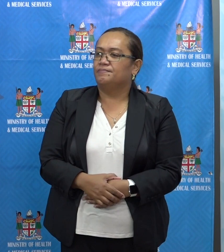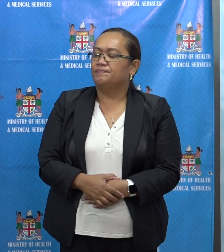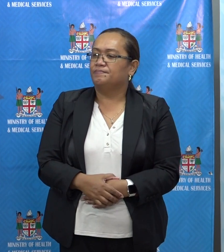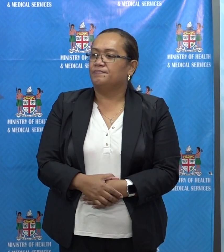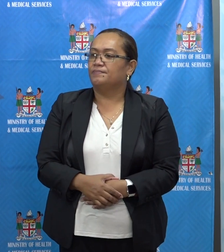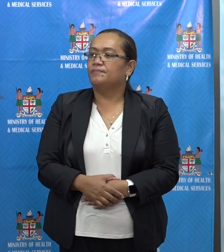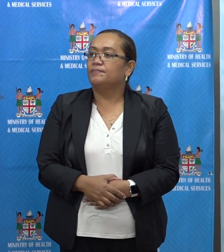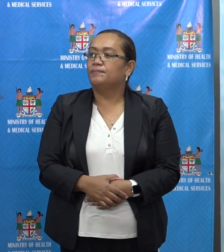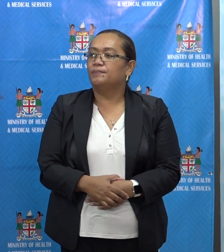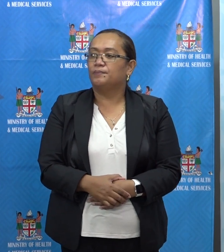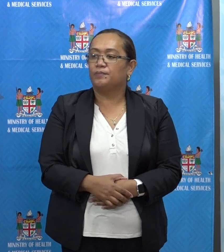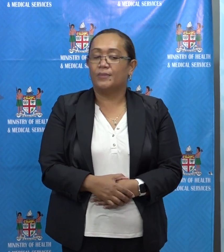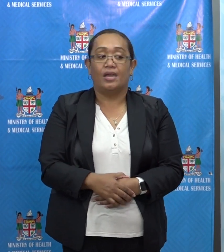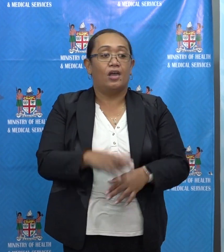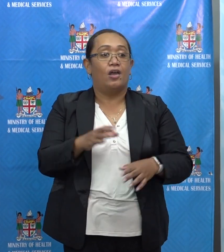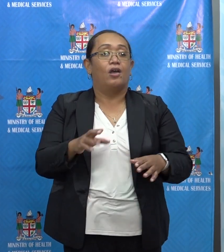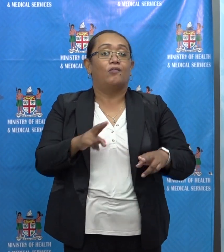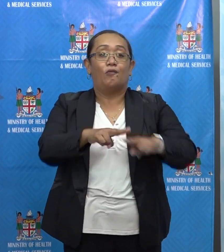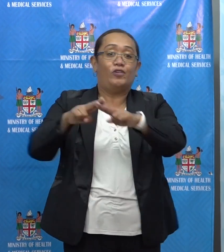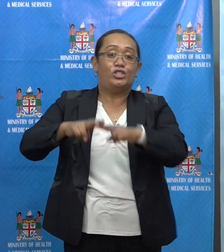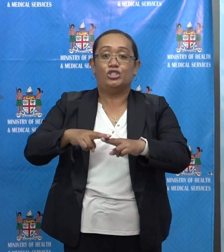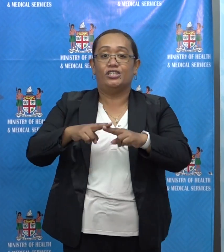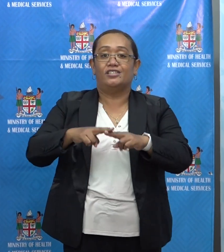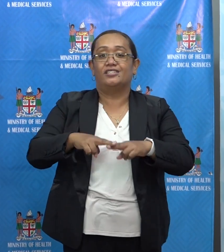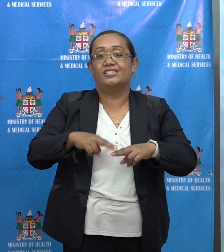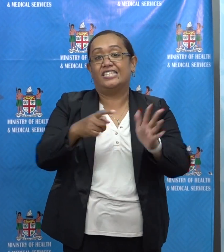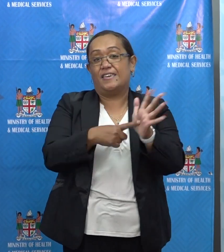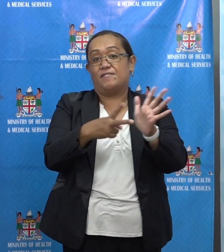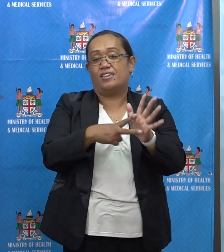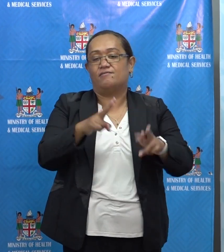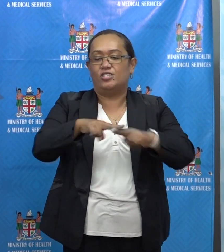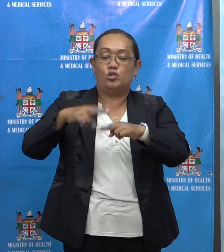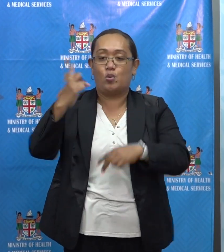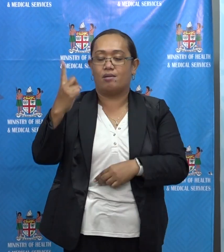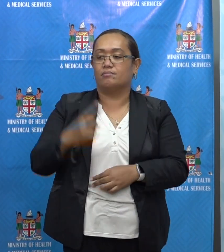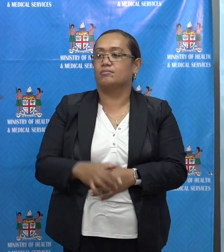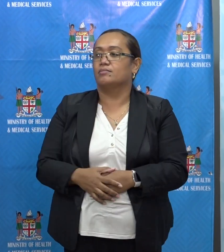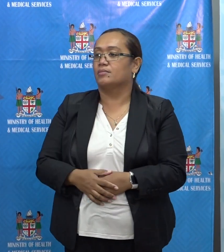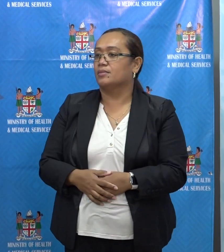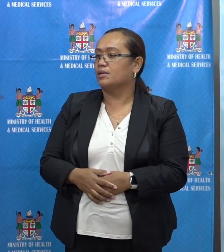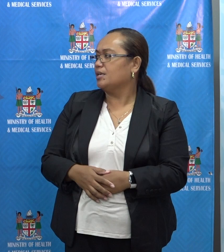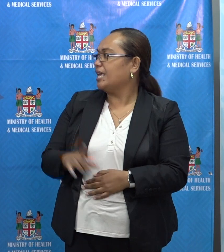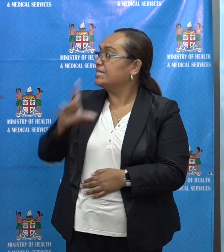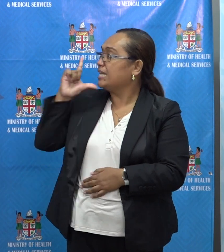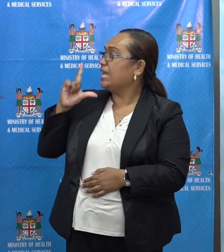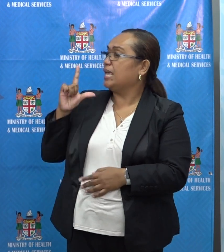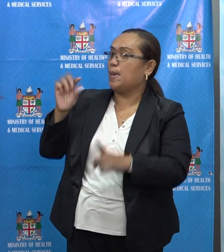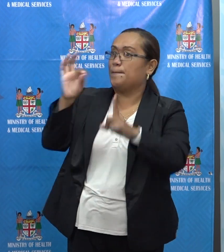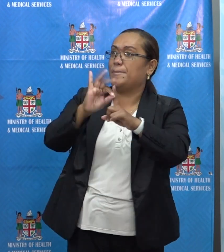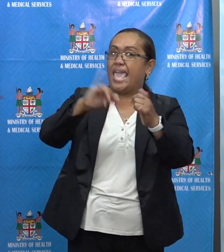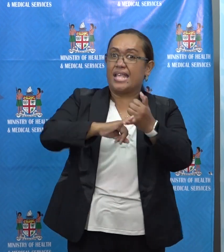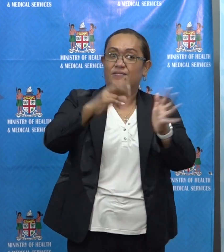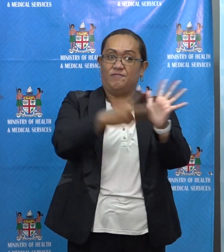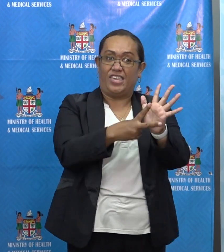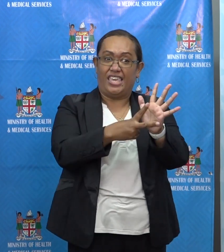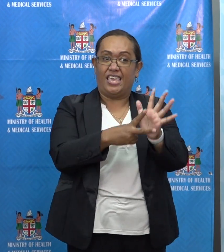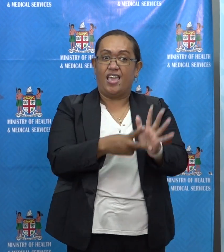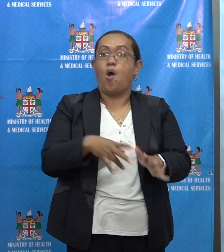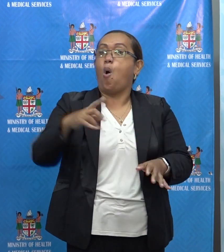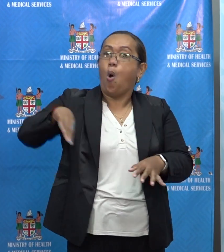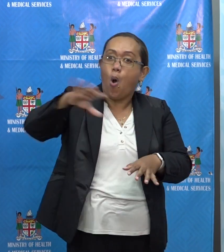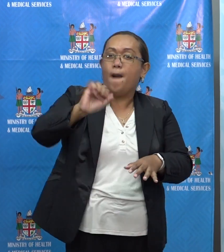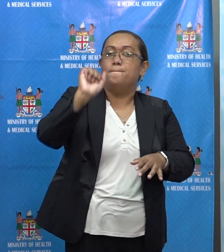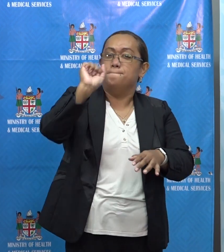Dr. Fogg, Parama from Fiji One. You mentioned yesterday about public service vehicle and overcrowding